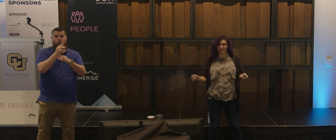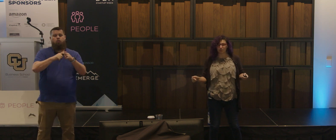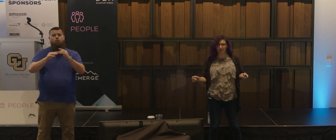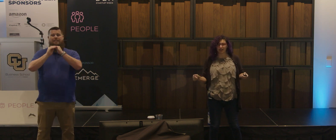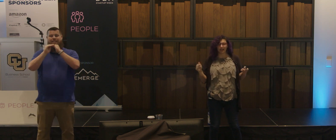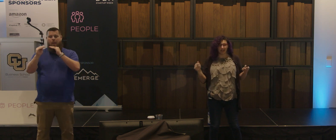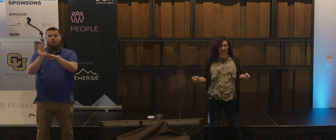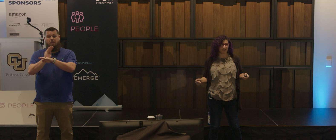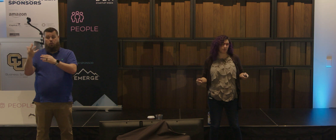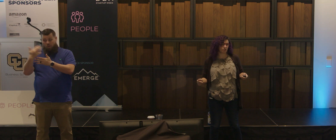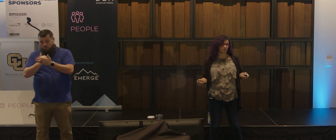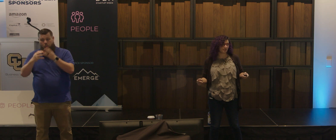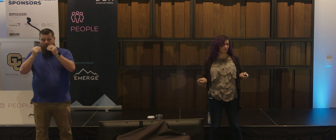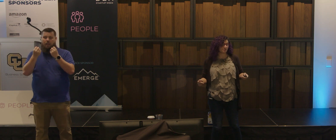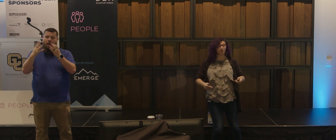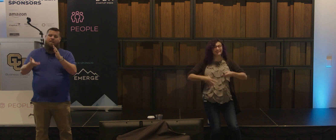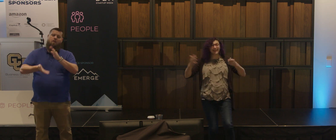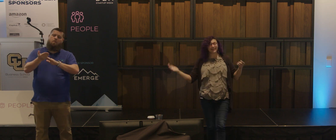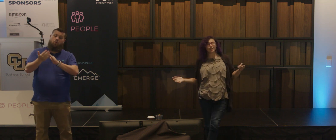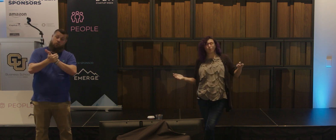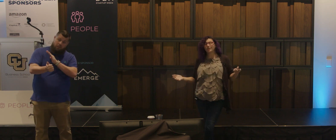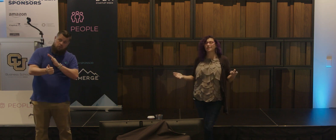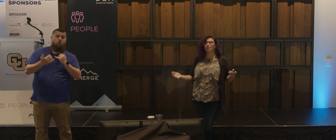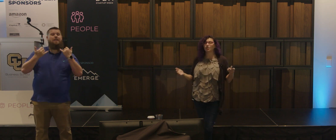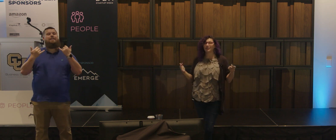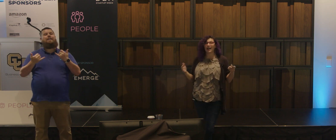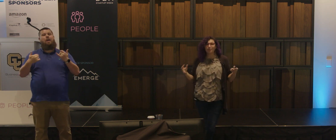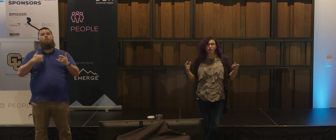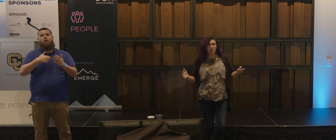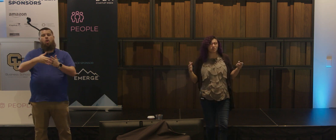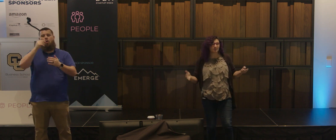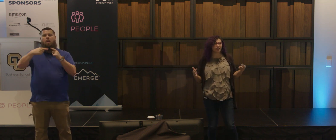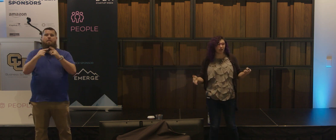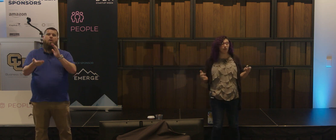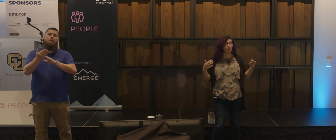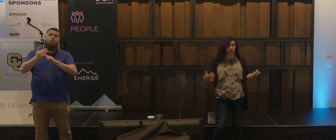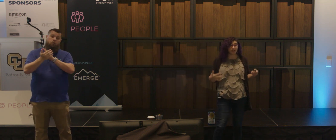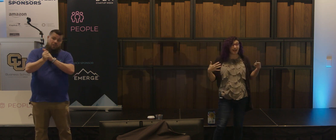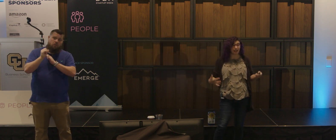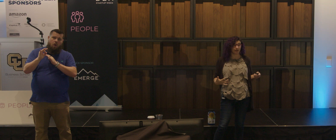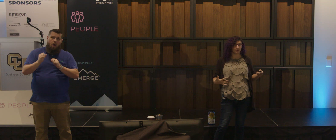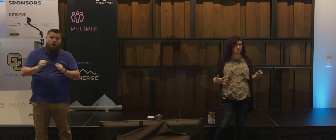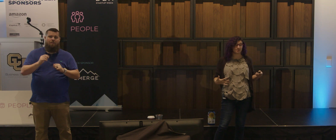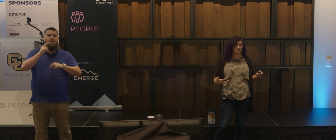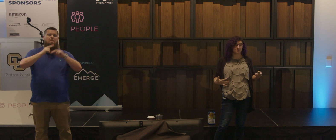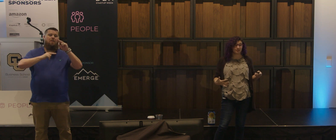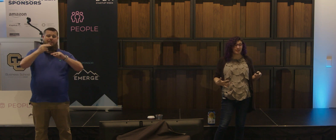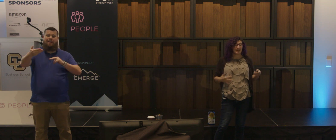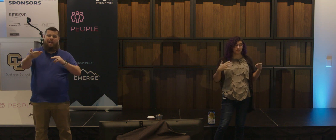do that by teaching a lot of operational skills. So today, we are going to learn about the operational skill of building a hiring